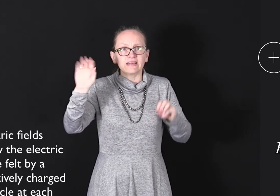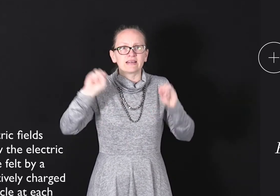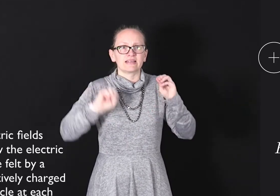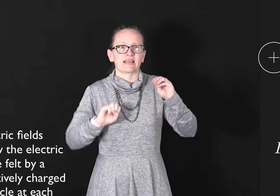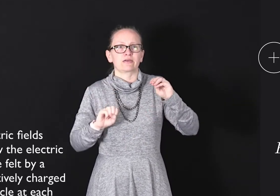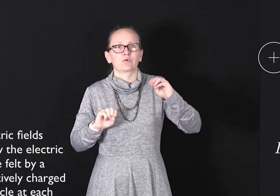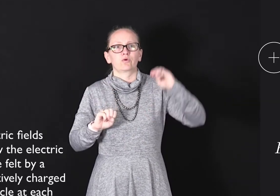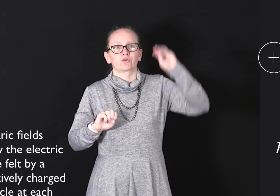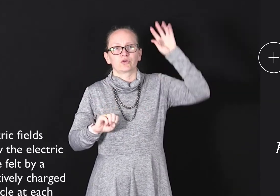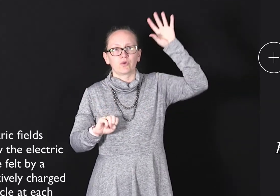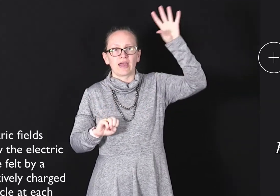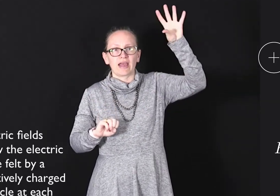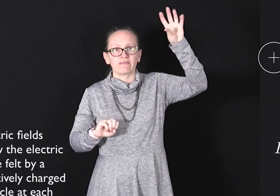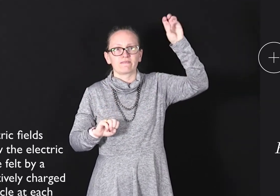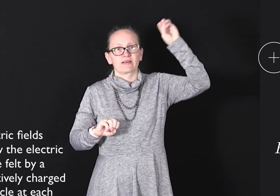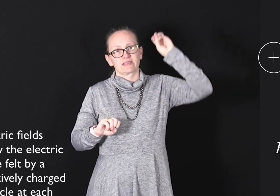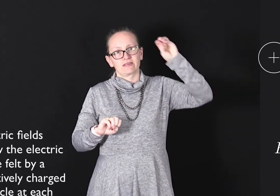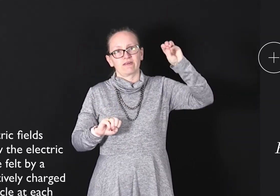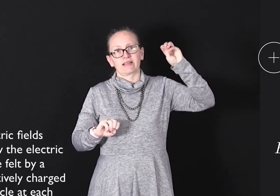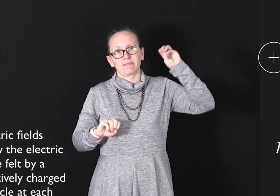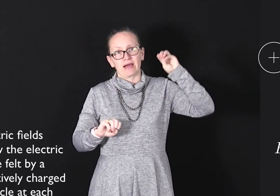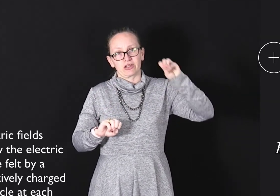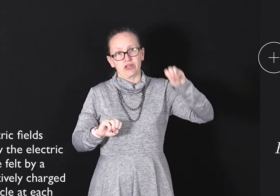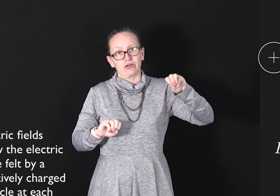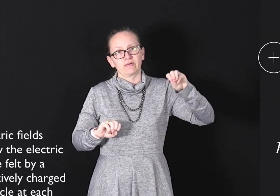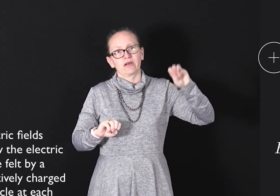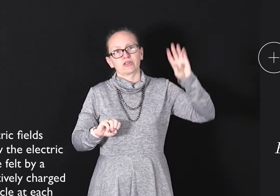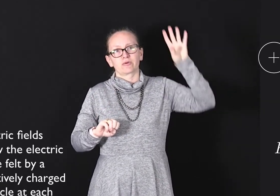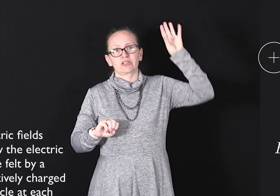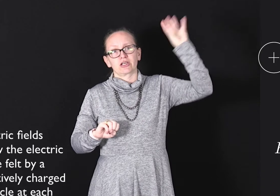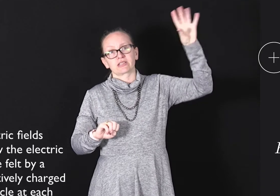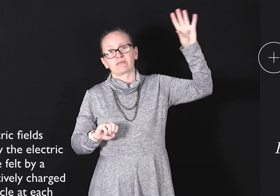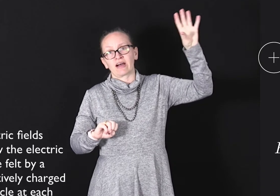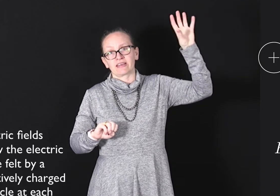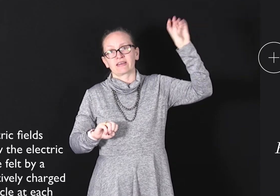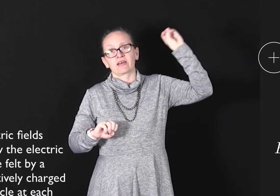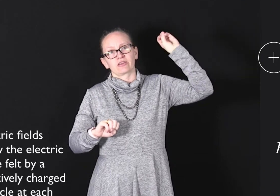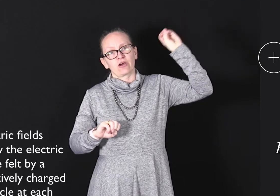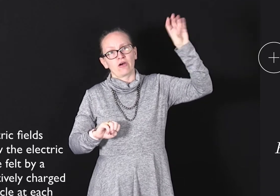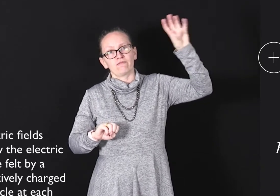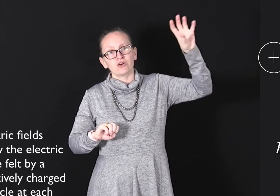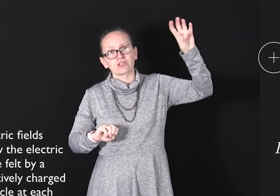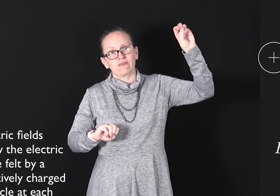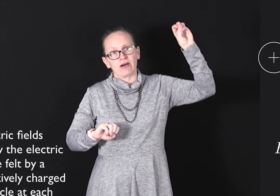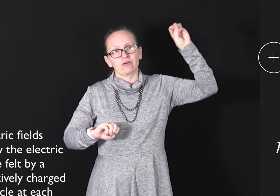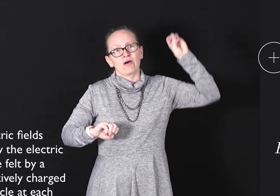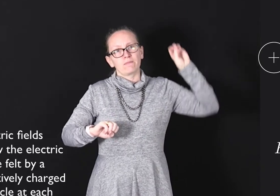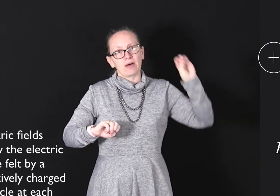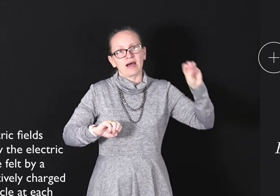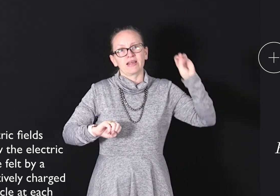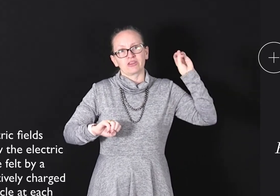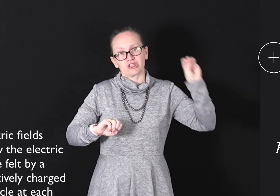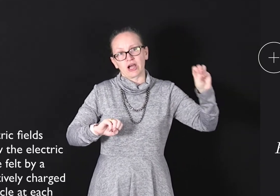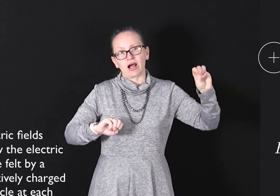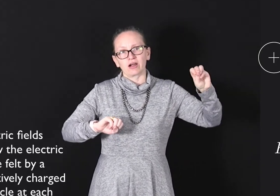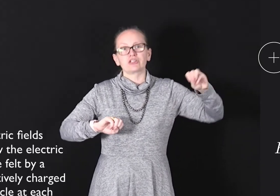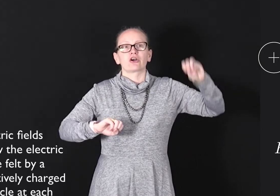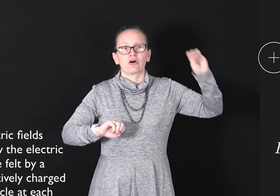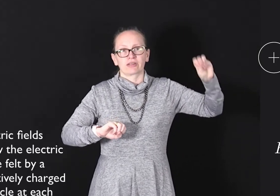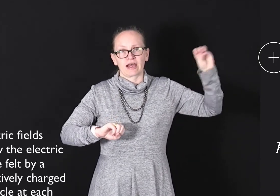is equal to F divided by Q. So we're just dividing the force felt by the charge on our